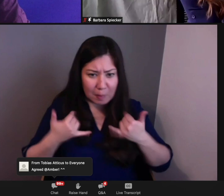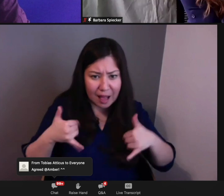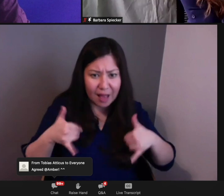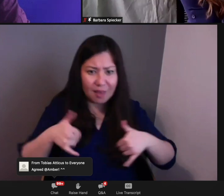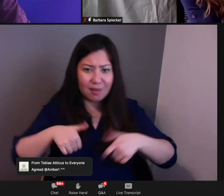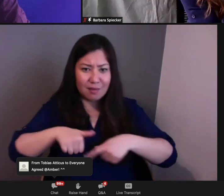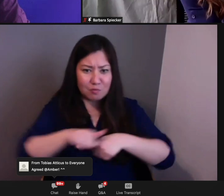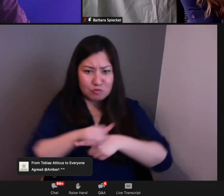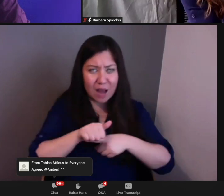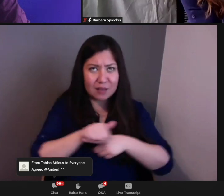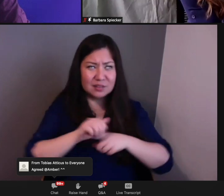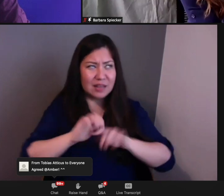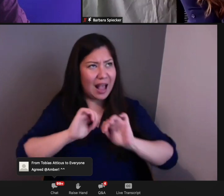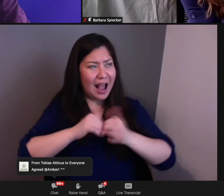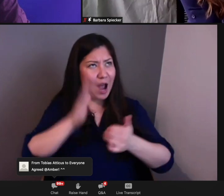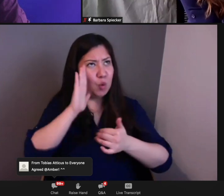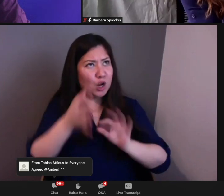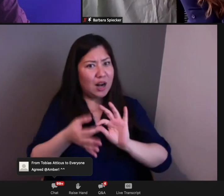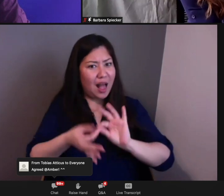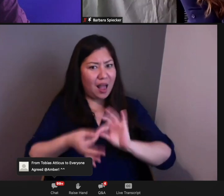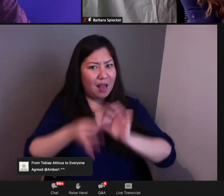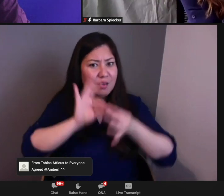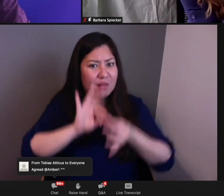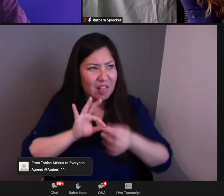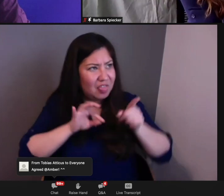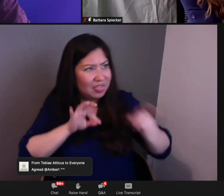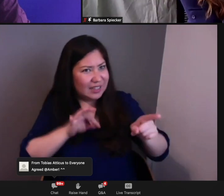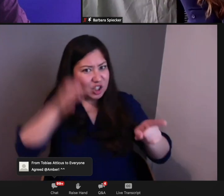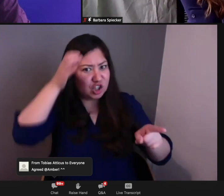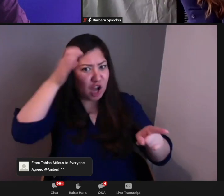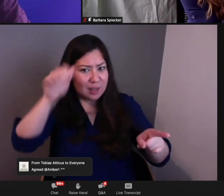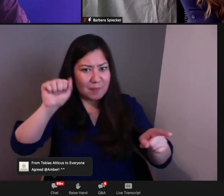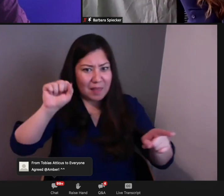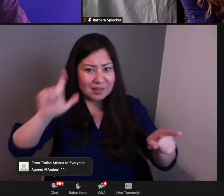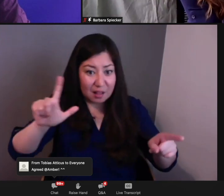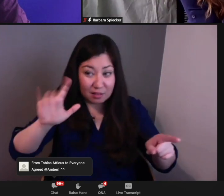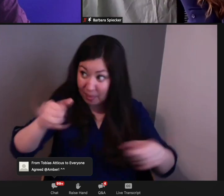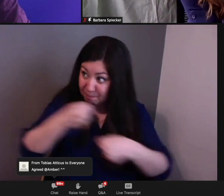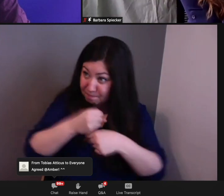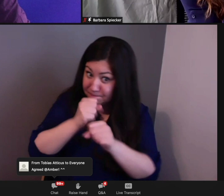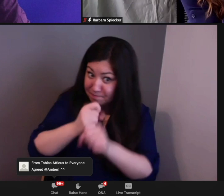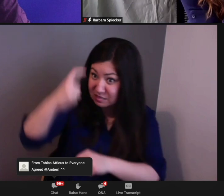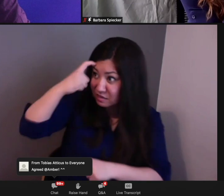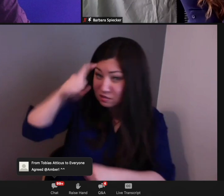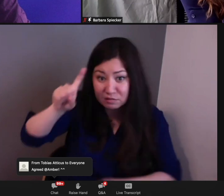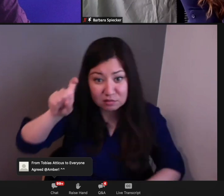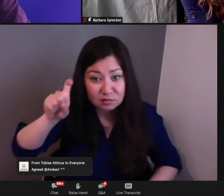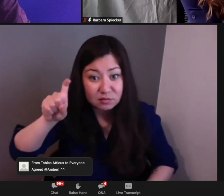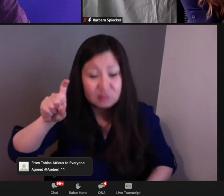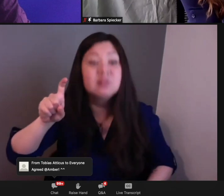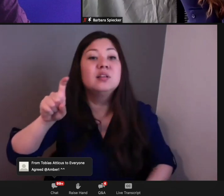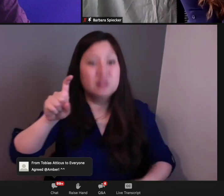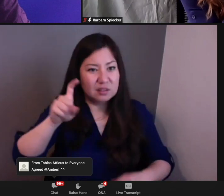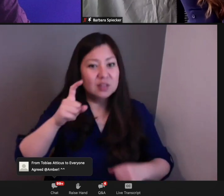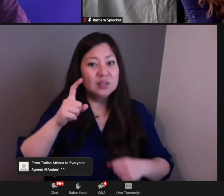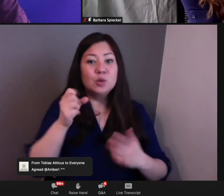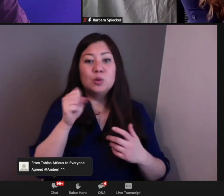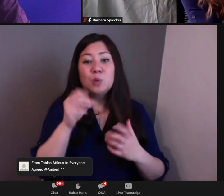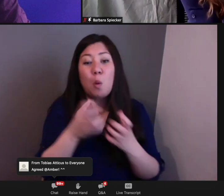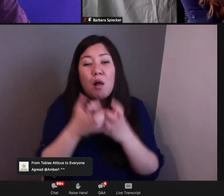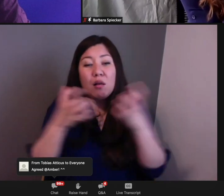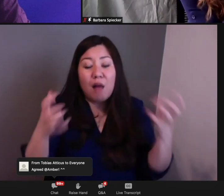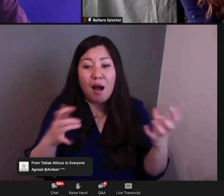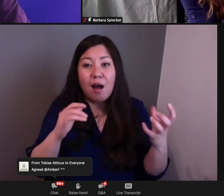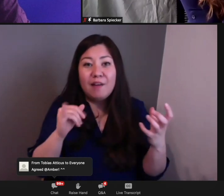training interpreters needs to specialize in that. So you need to know, what you want to specialize in. Are you going to interpret